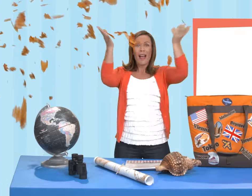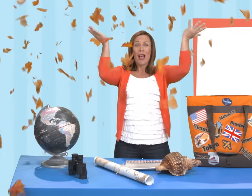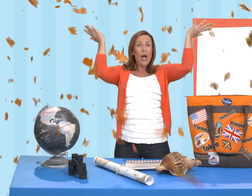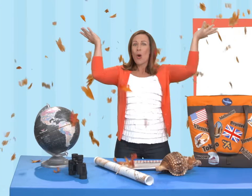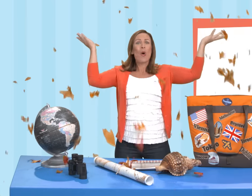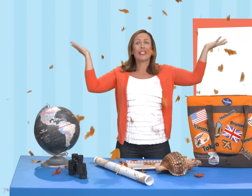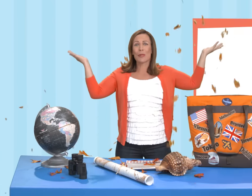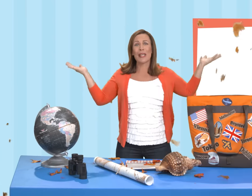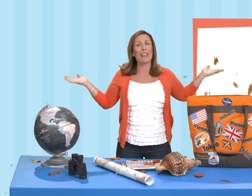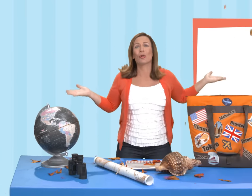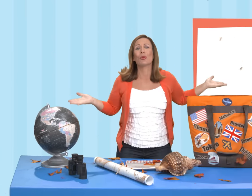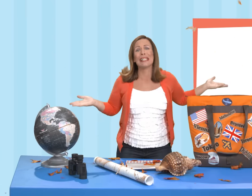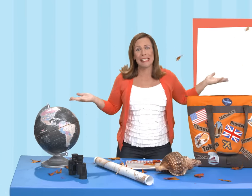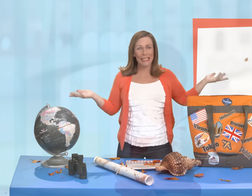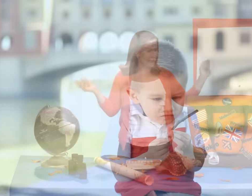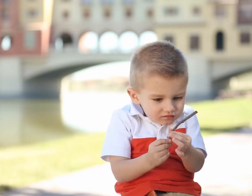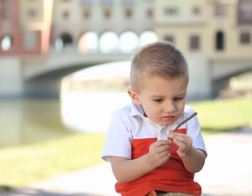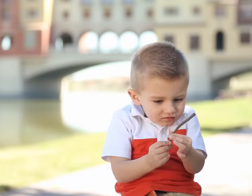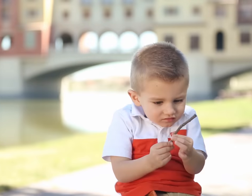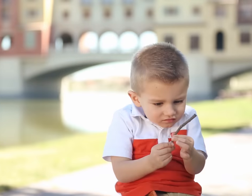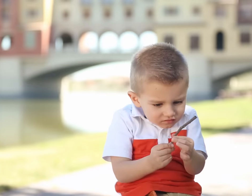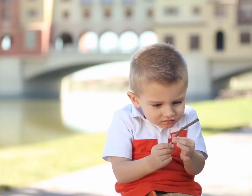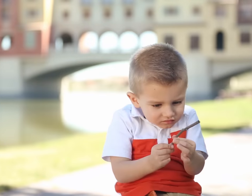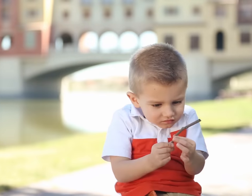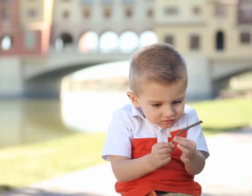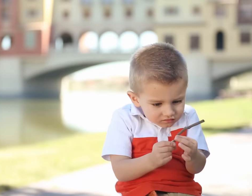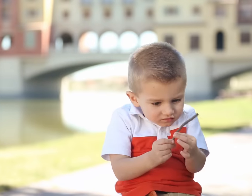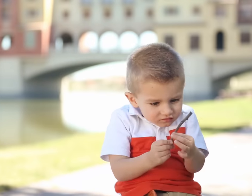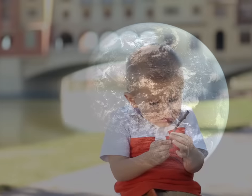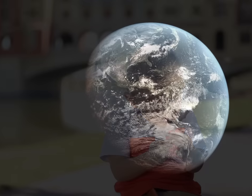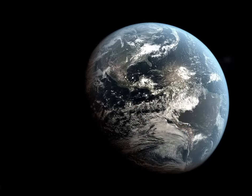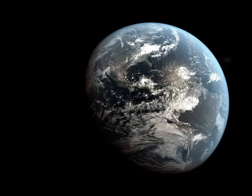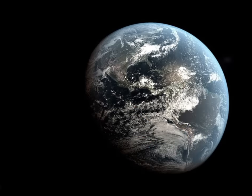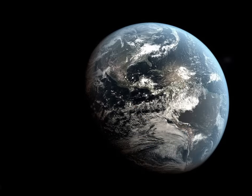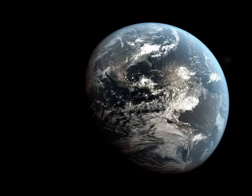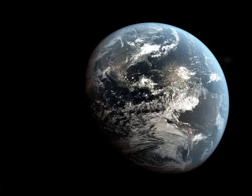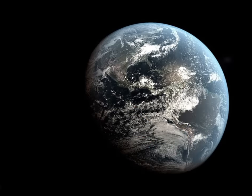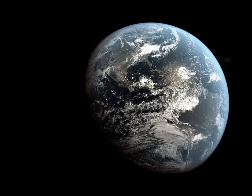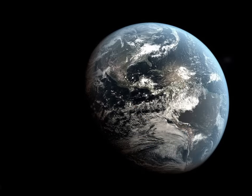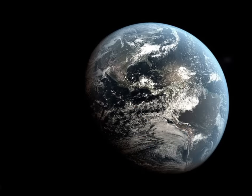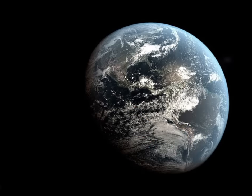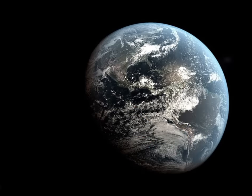What could be the reason? I wonder how to care for Earth